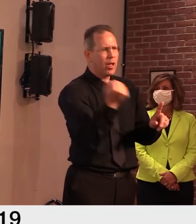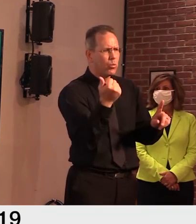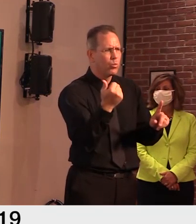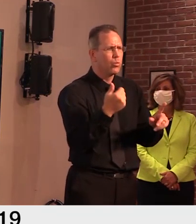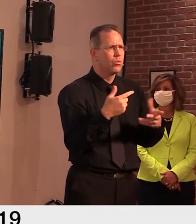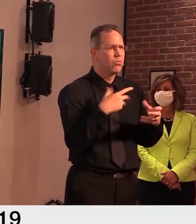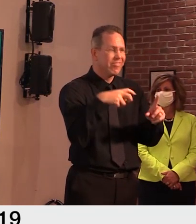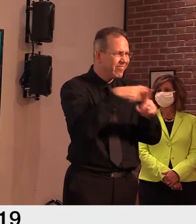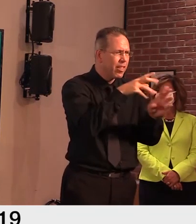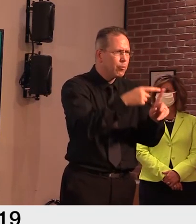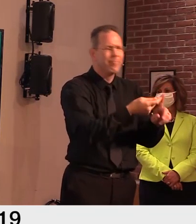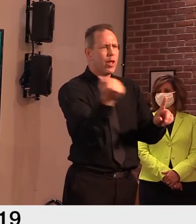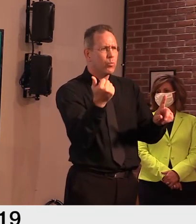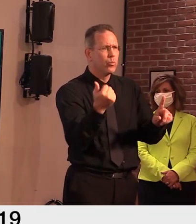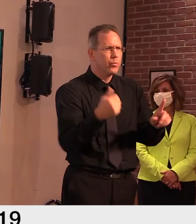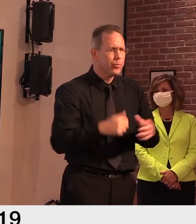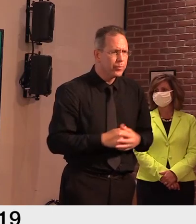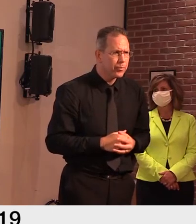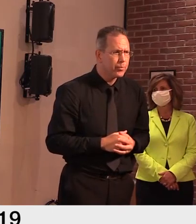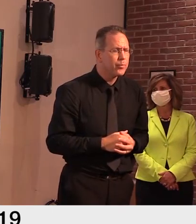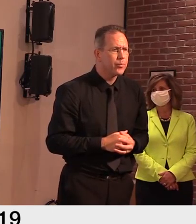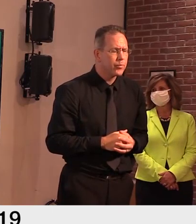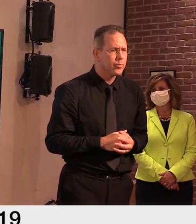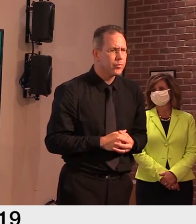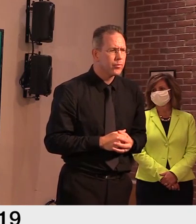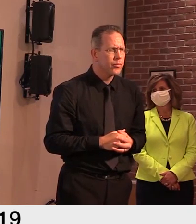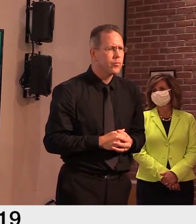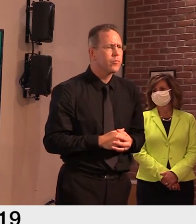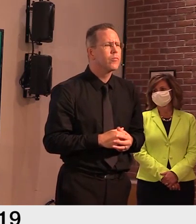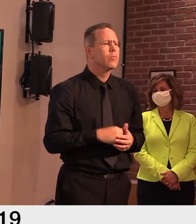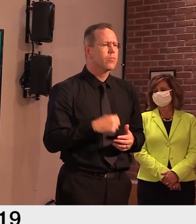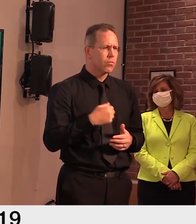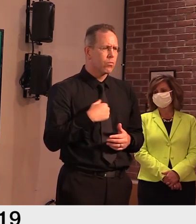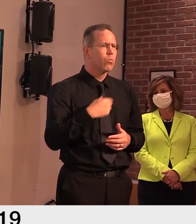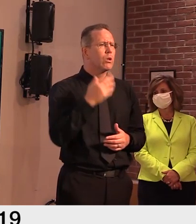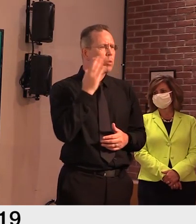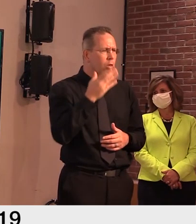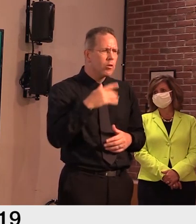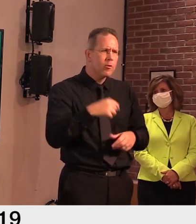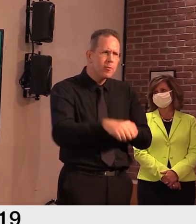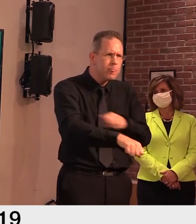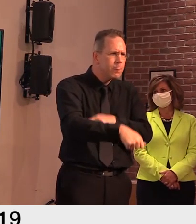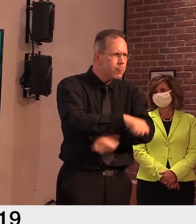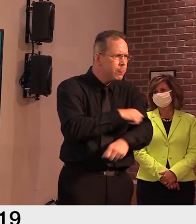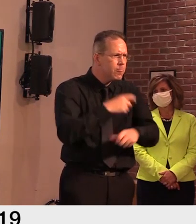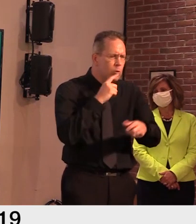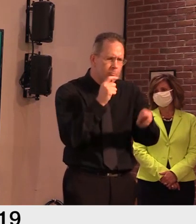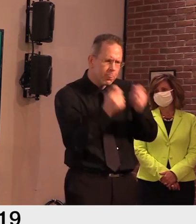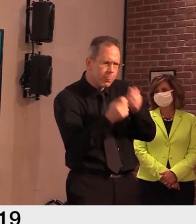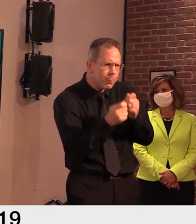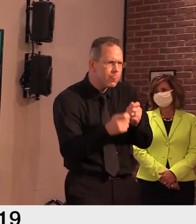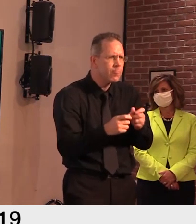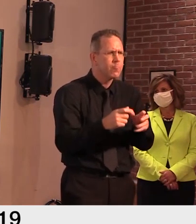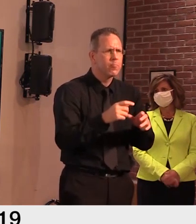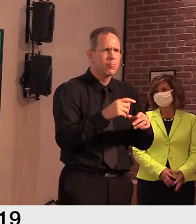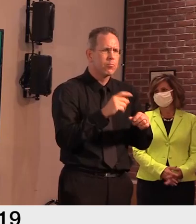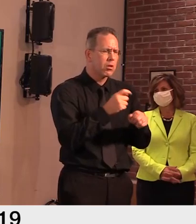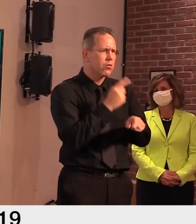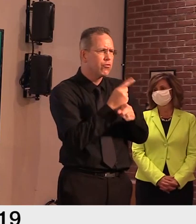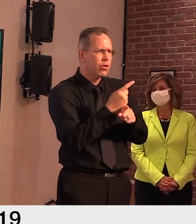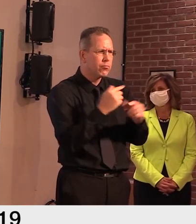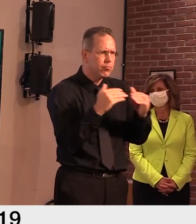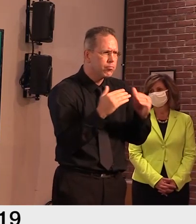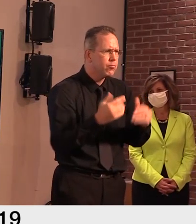to perform this sort of behavior, then this is not the department for you. Matter of